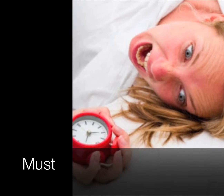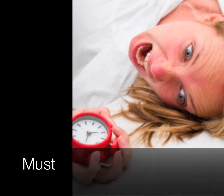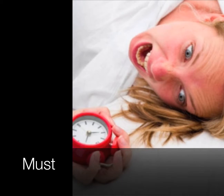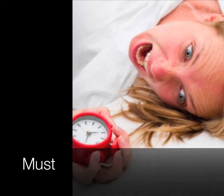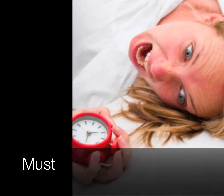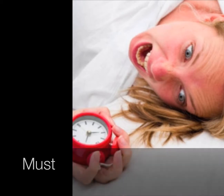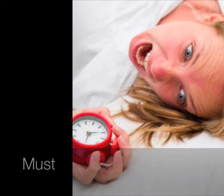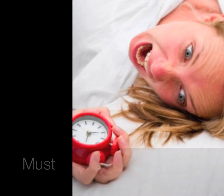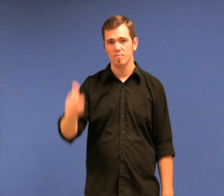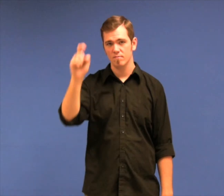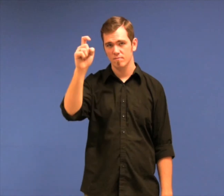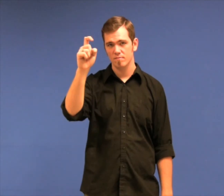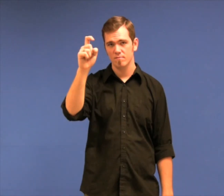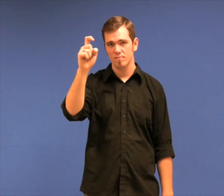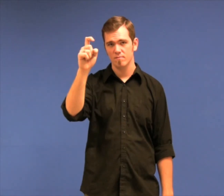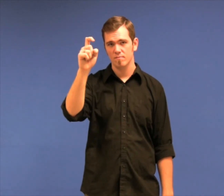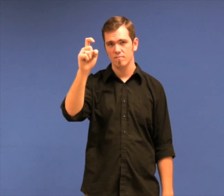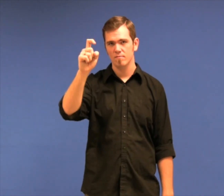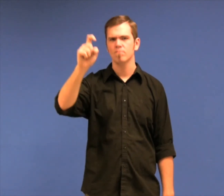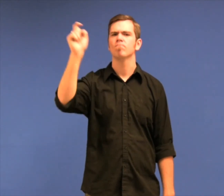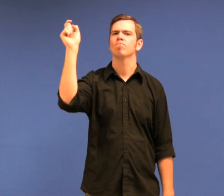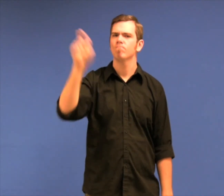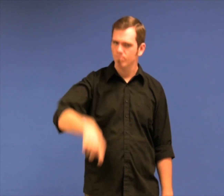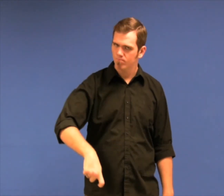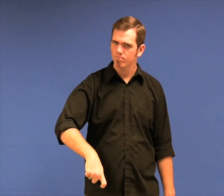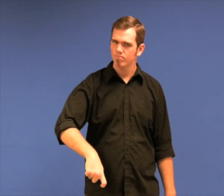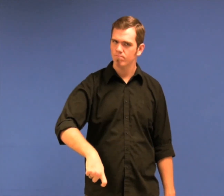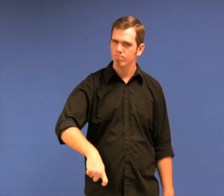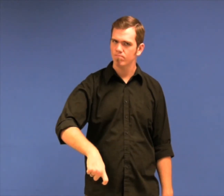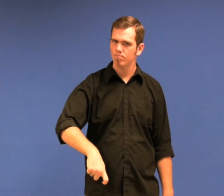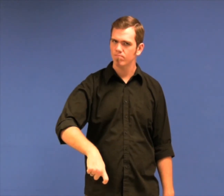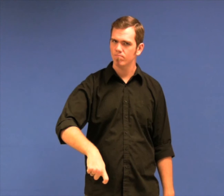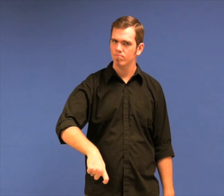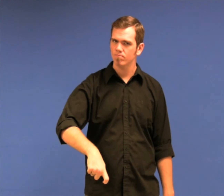something. Like you must wake up, and it's big. Must.